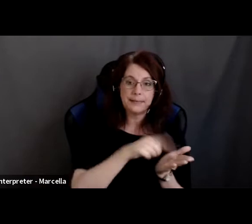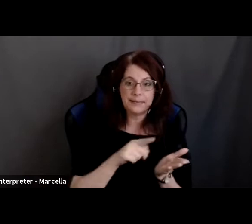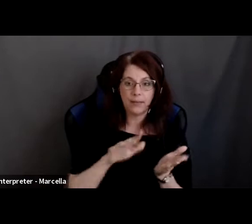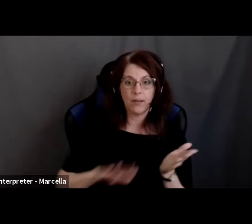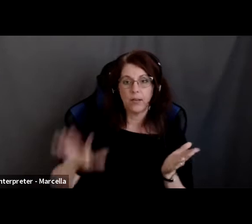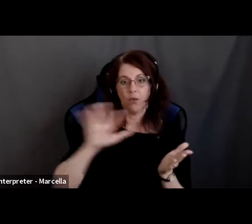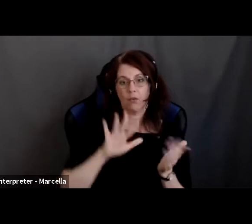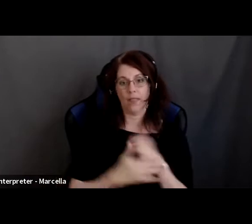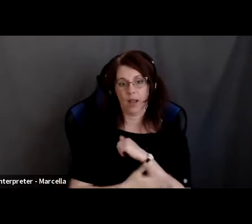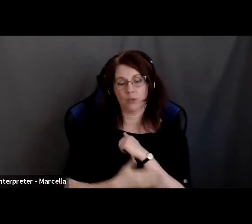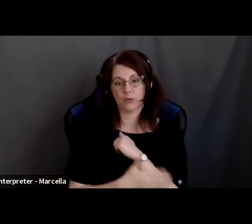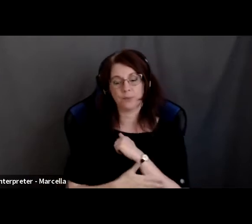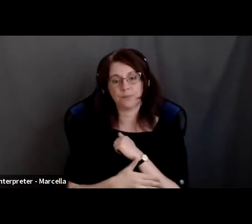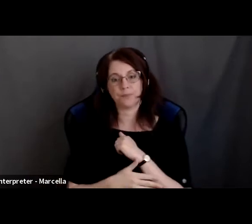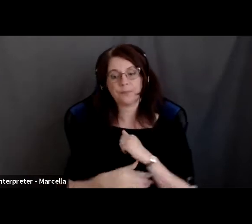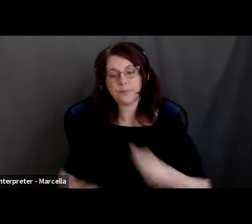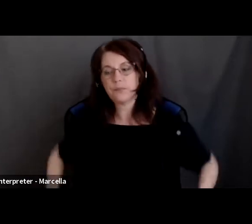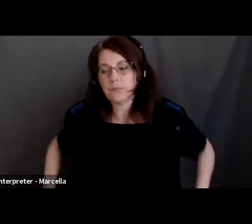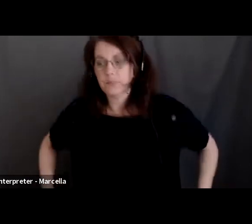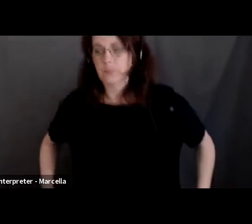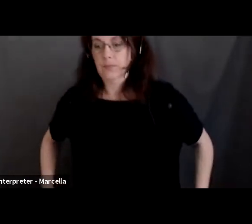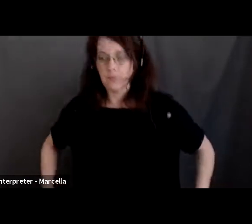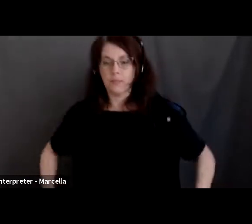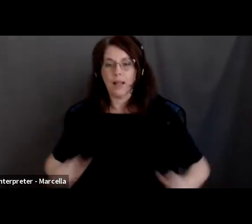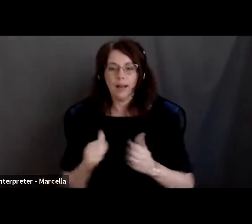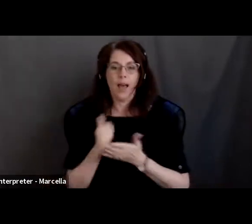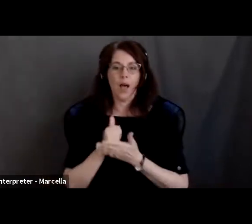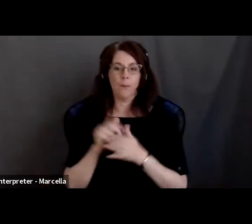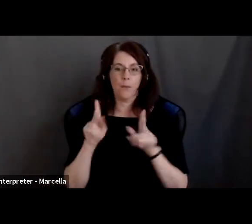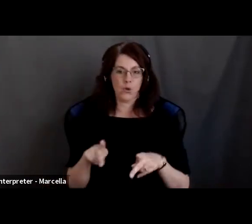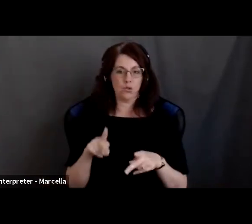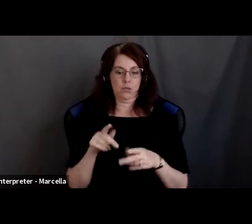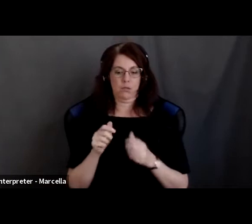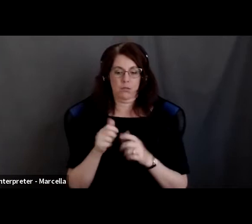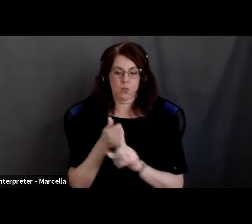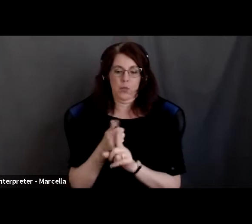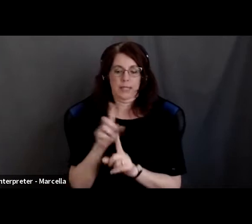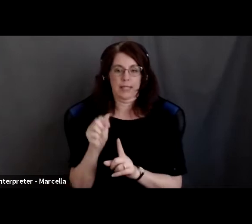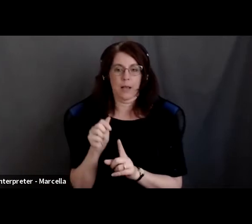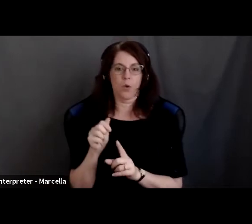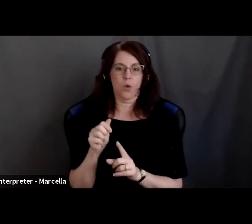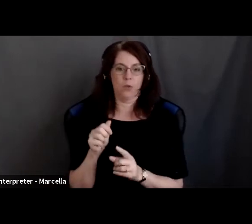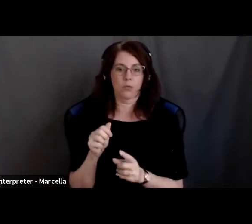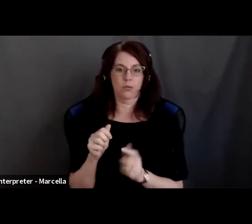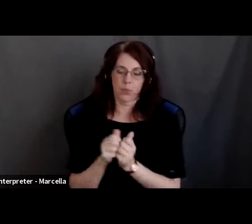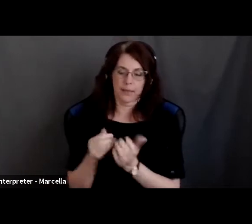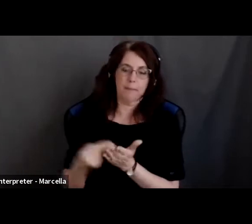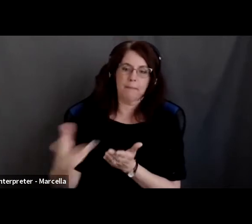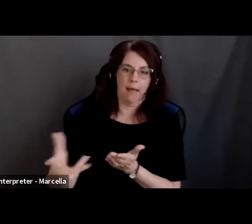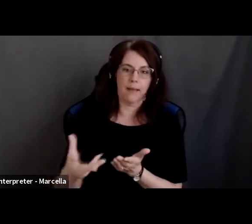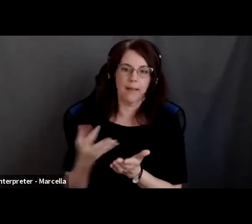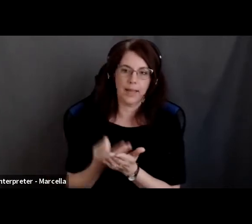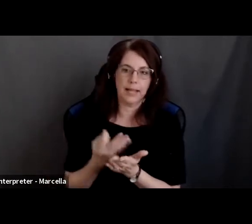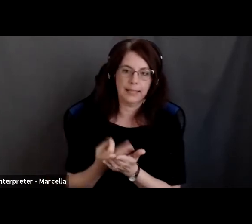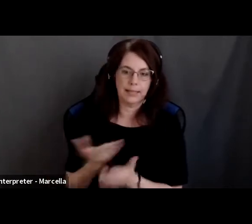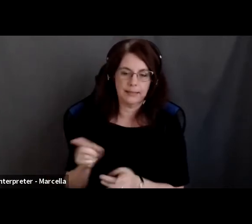country that can sometimes help an individual with a disability with financing things like that. Danny, So